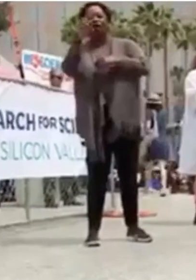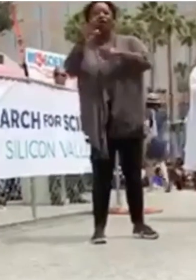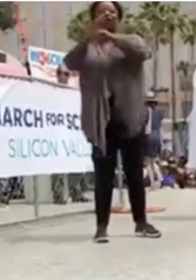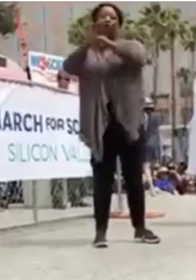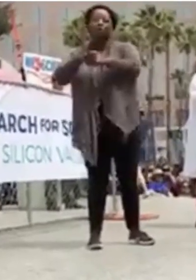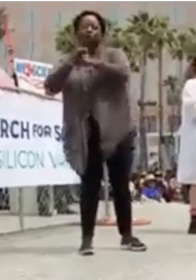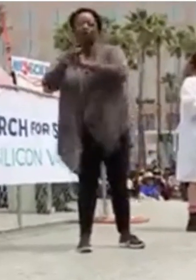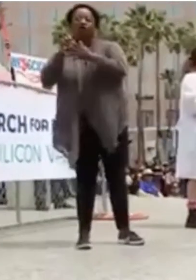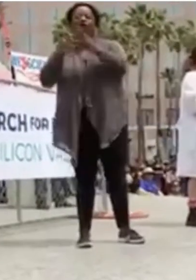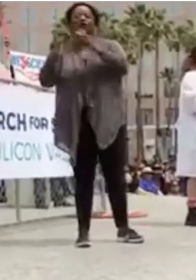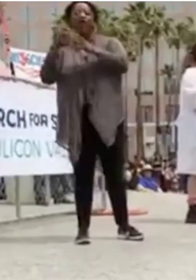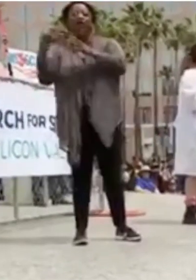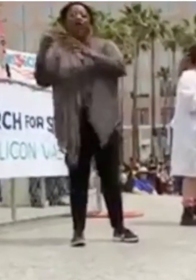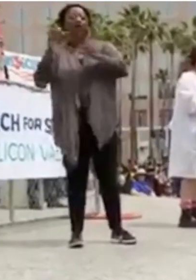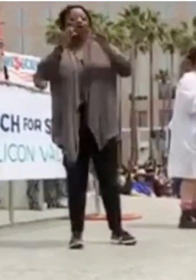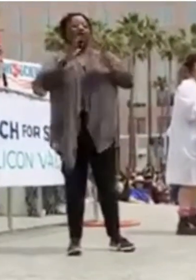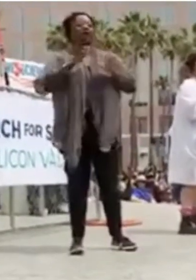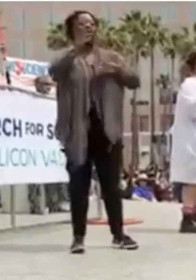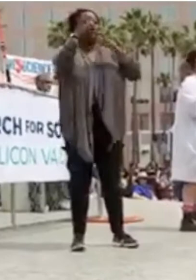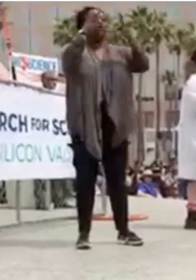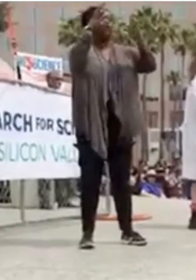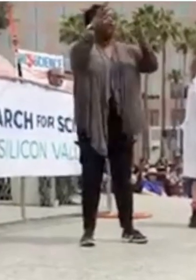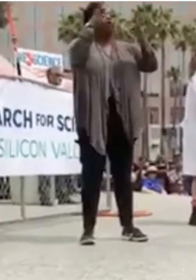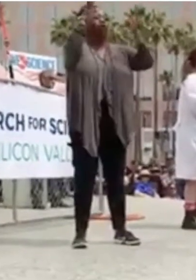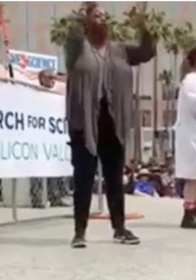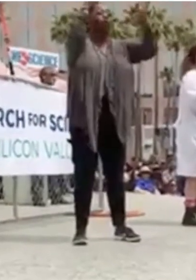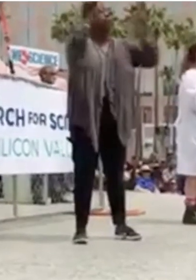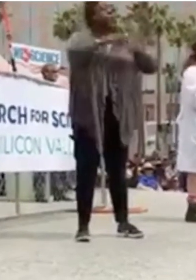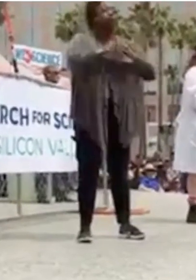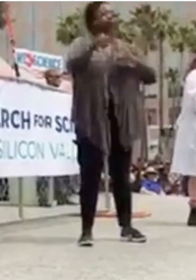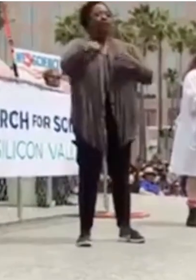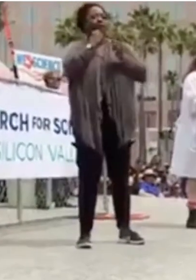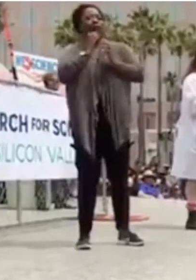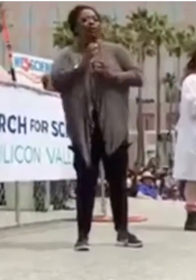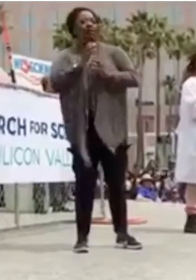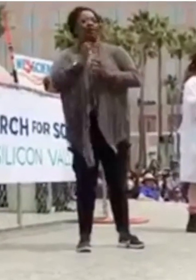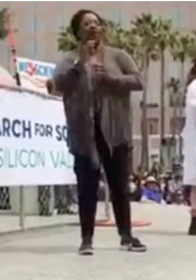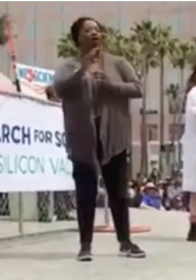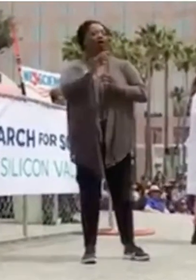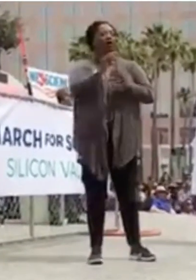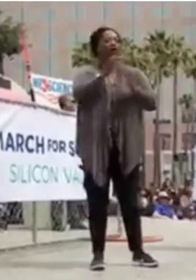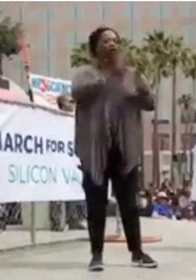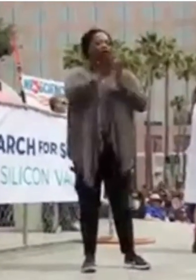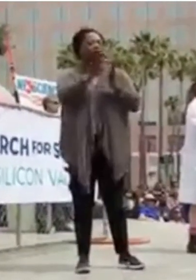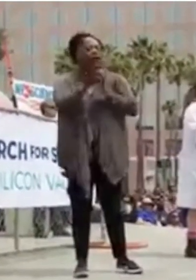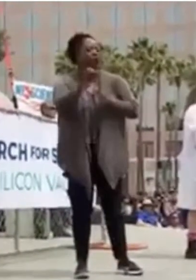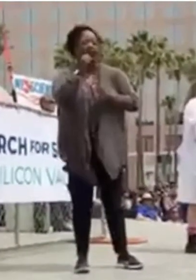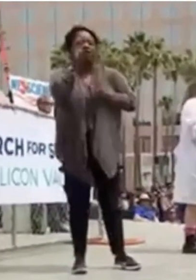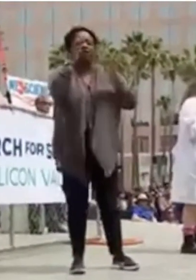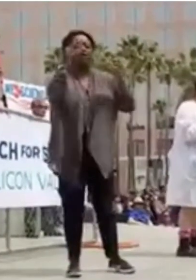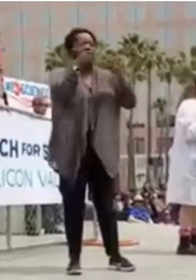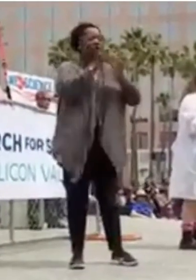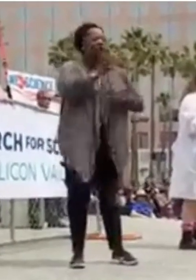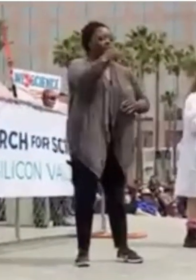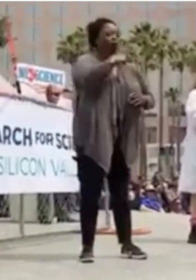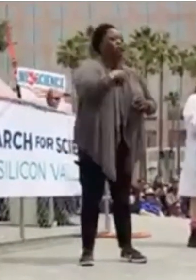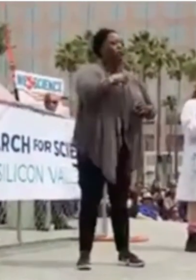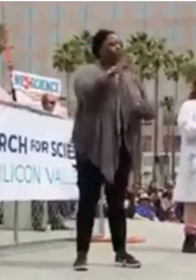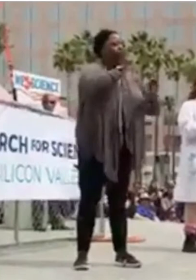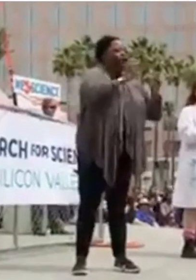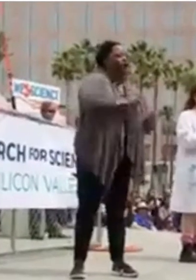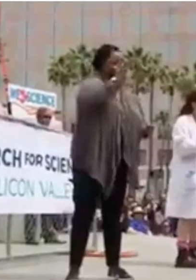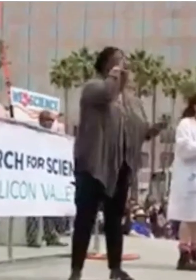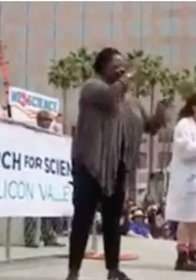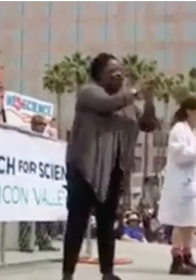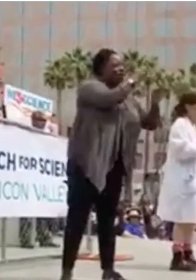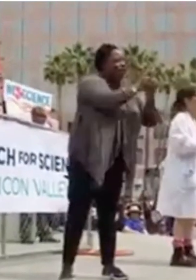world creates. I'm a lover of truth, and for me that does not in any way present any conflict for me as a scientist of faith, so I also wanted